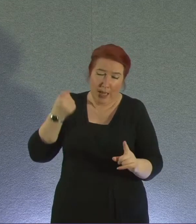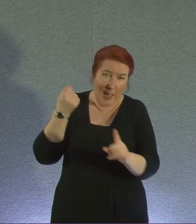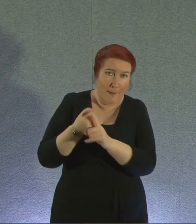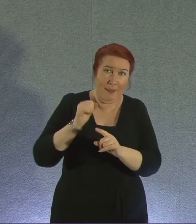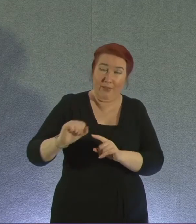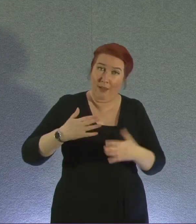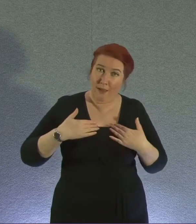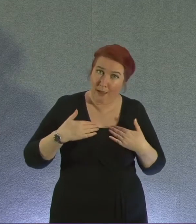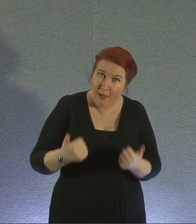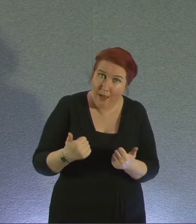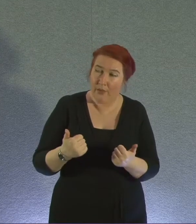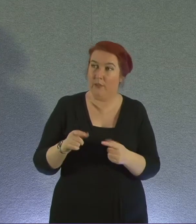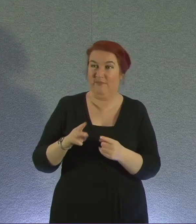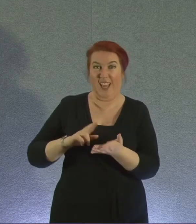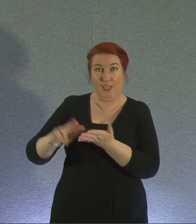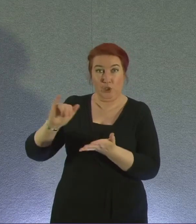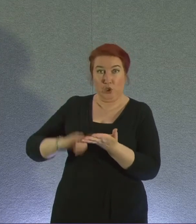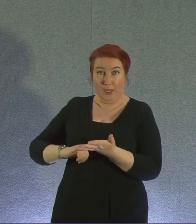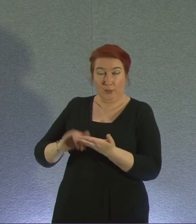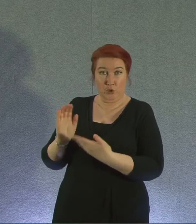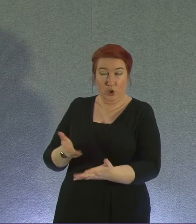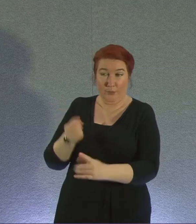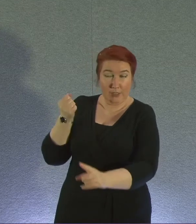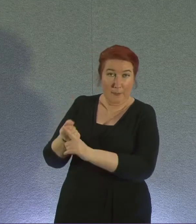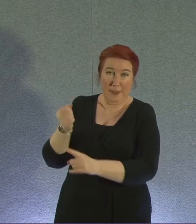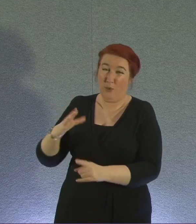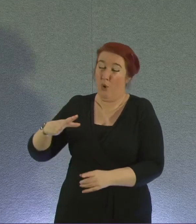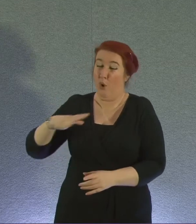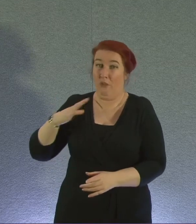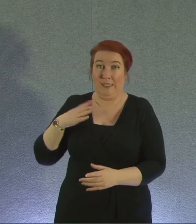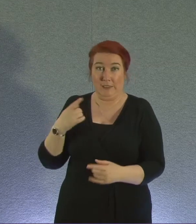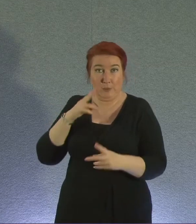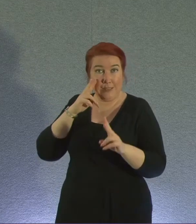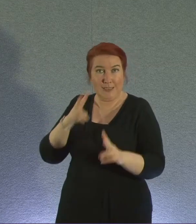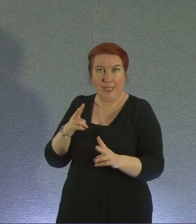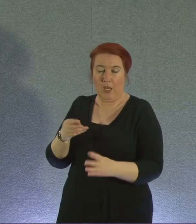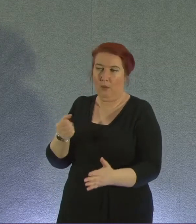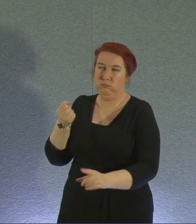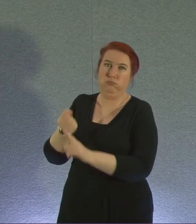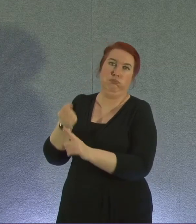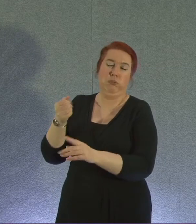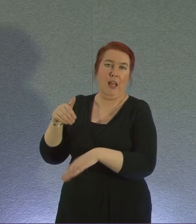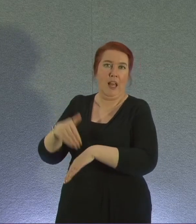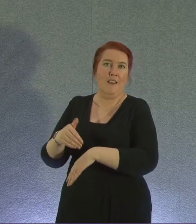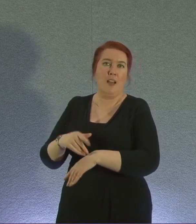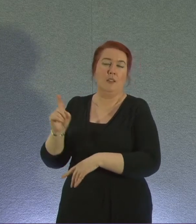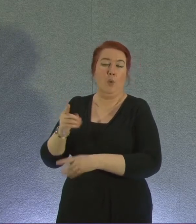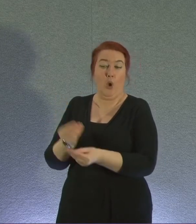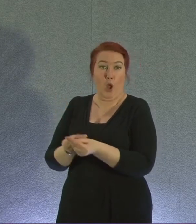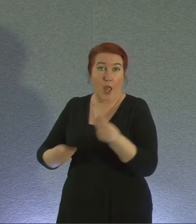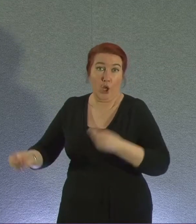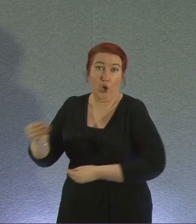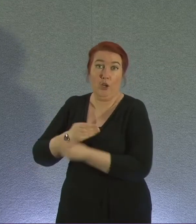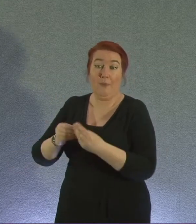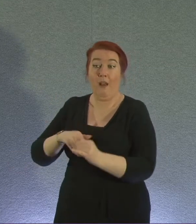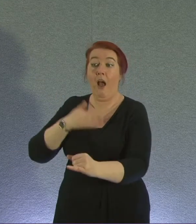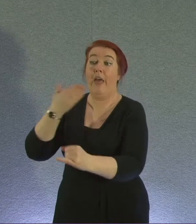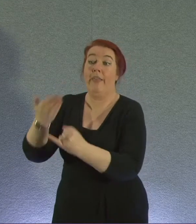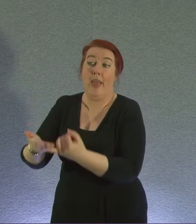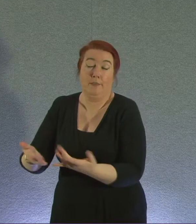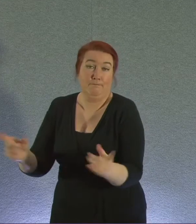huge impact on the health service, and we're already seeing a huge impact on the economy. And who knows what the consequences of all this will